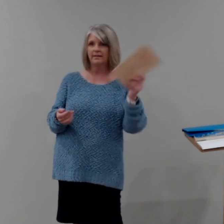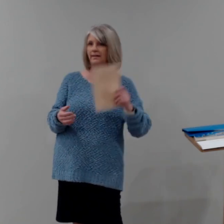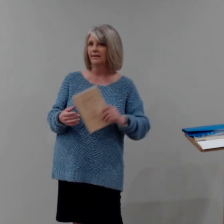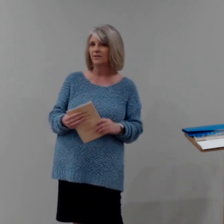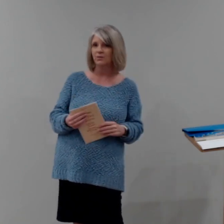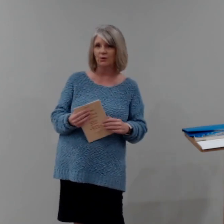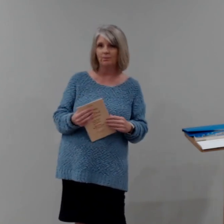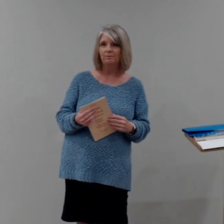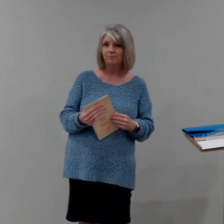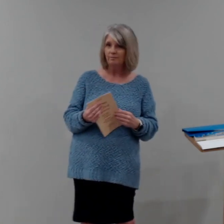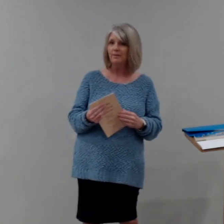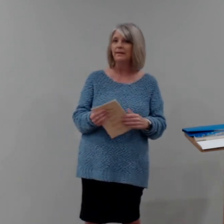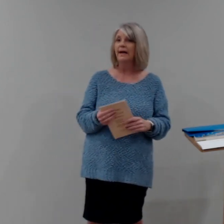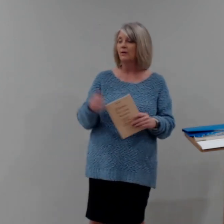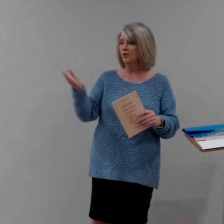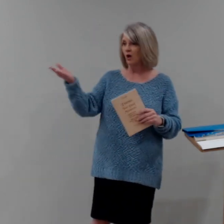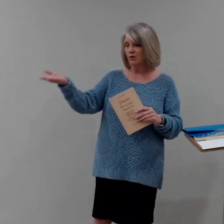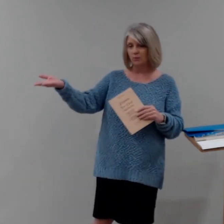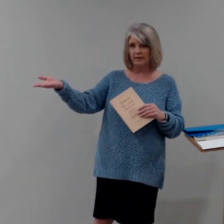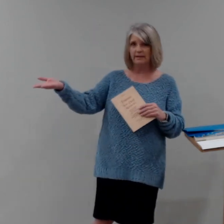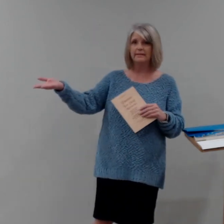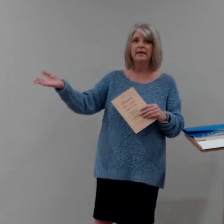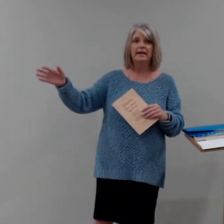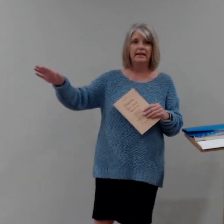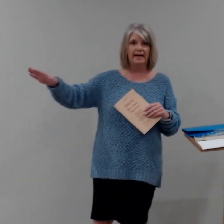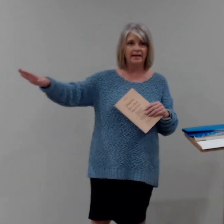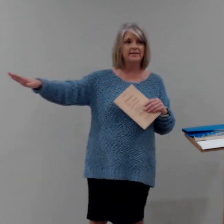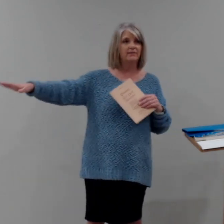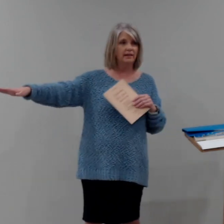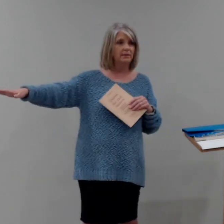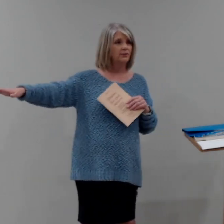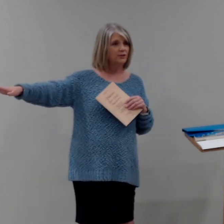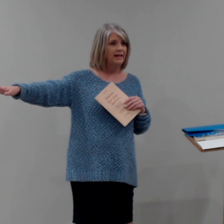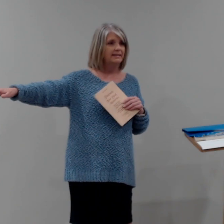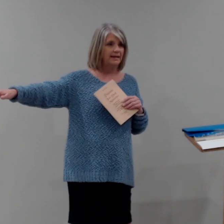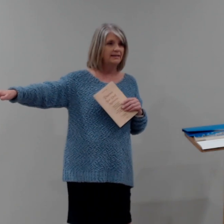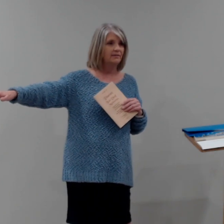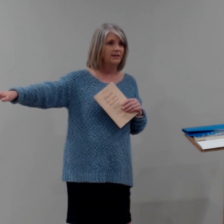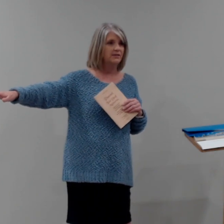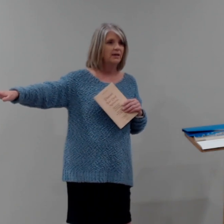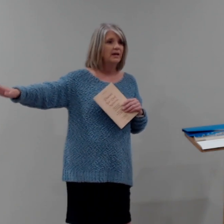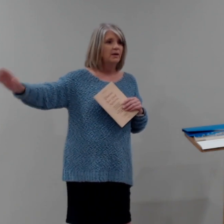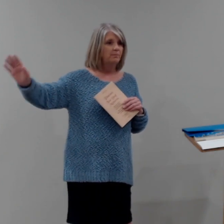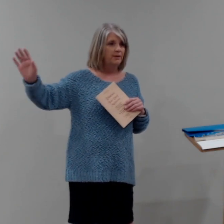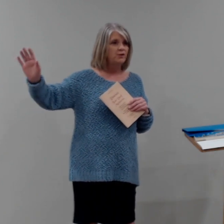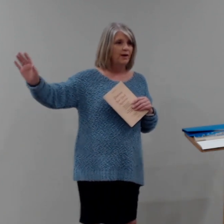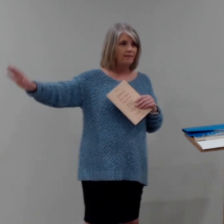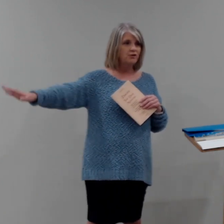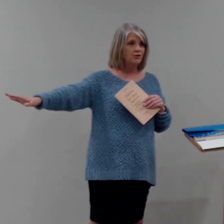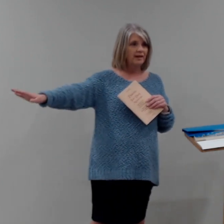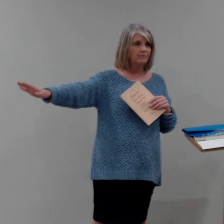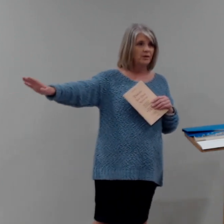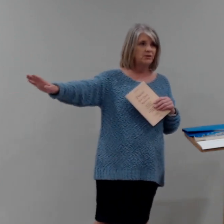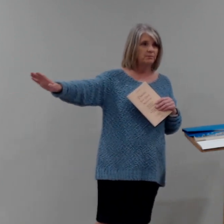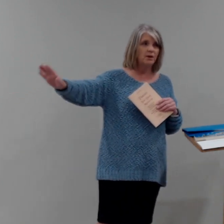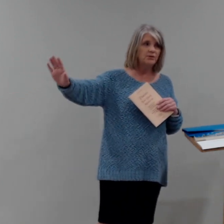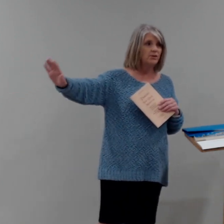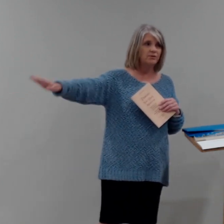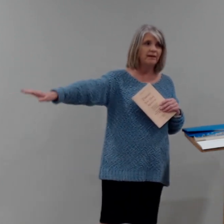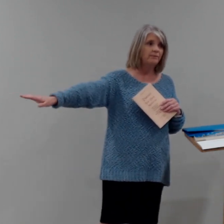in this room. Now, as Joshua is, he has developmental delays and deafness. But your average deaf person, most of your deaf people